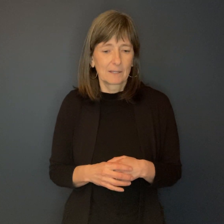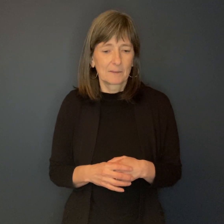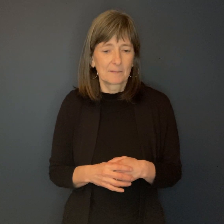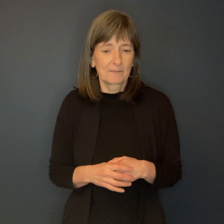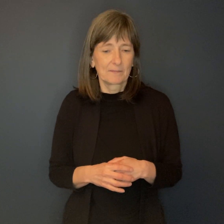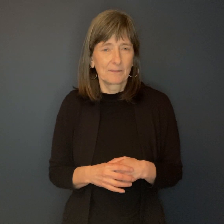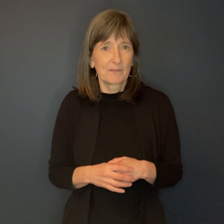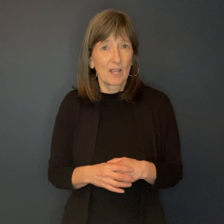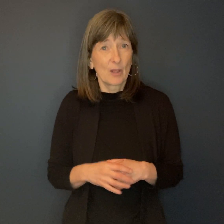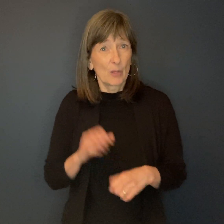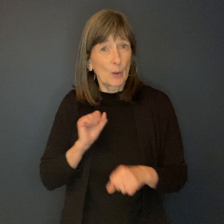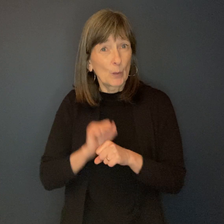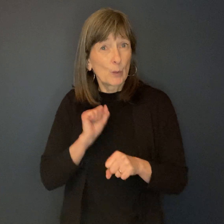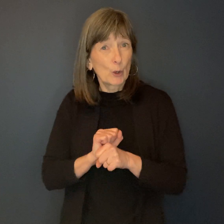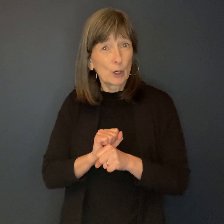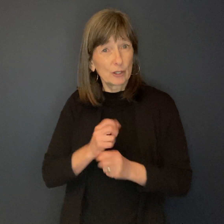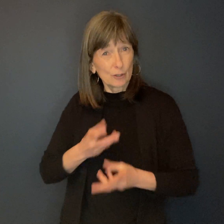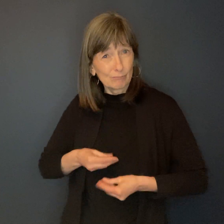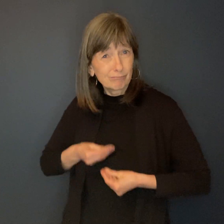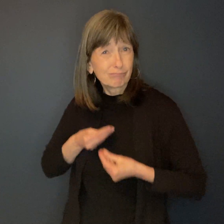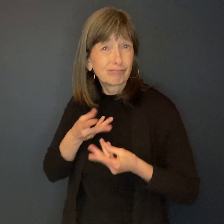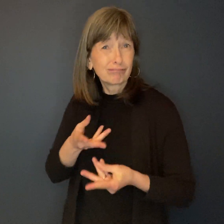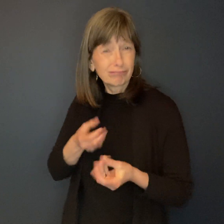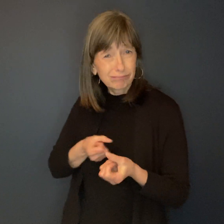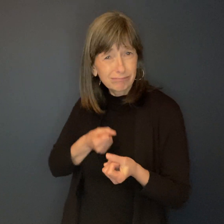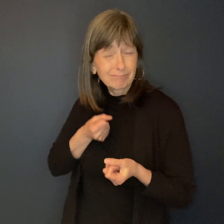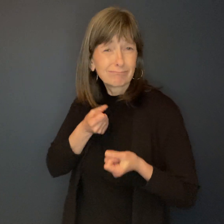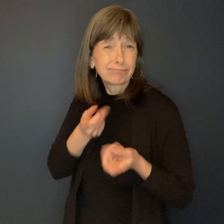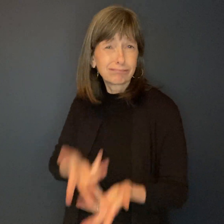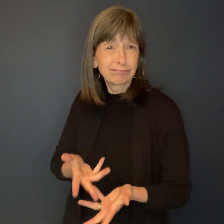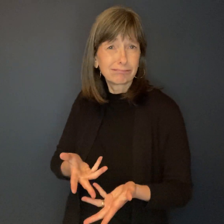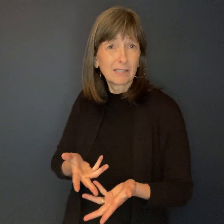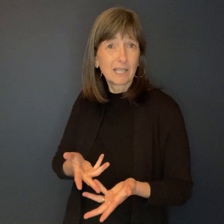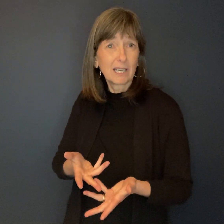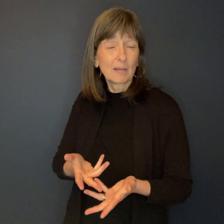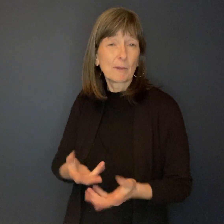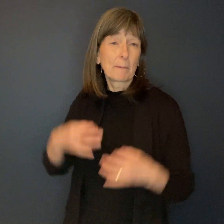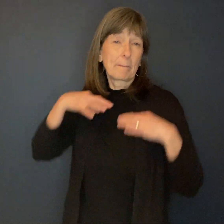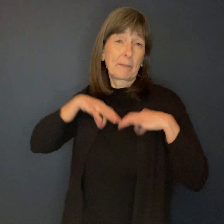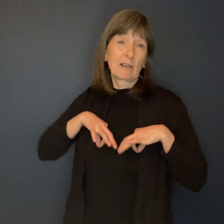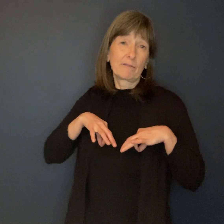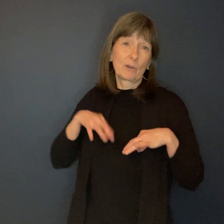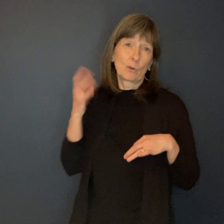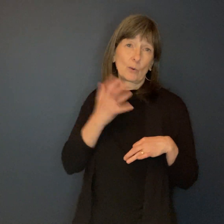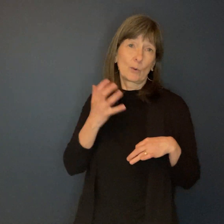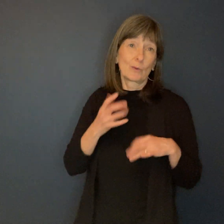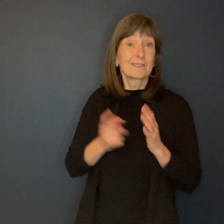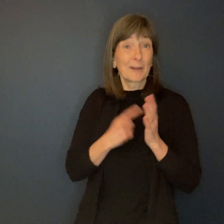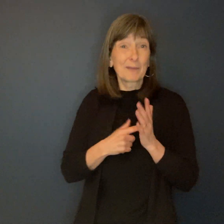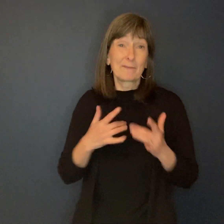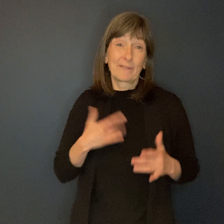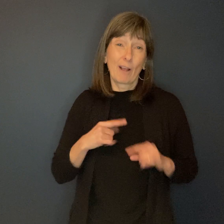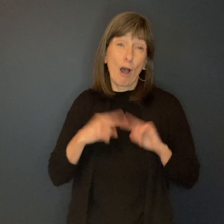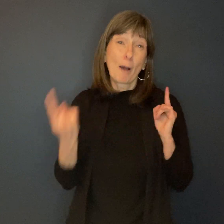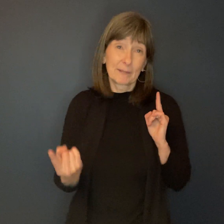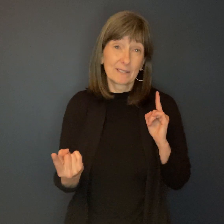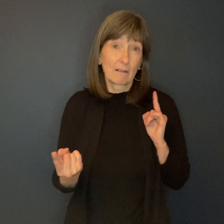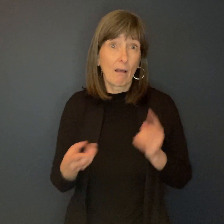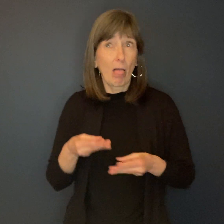this than you give. Like, there are times when you feel differently, of course, but you know,